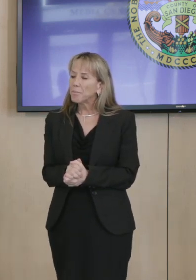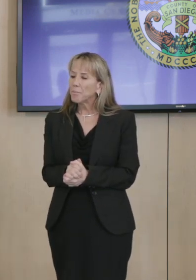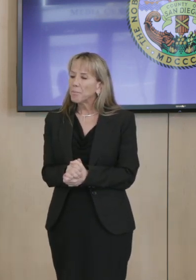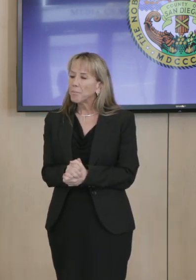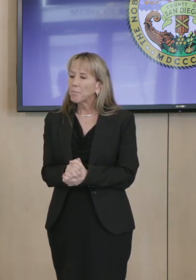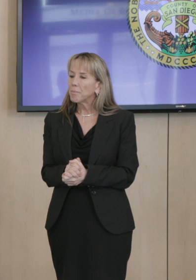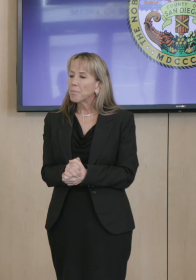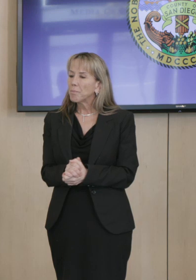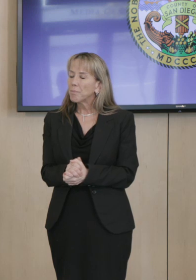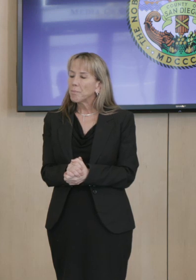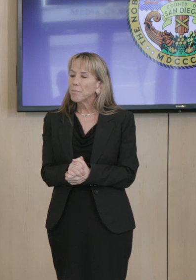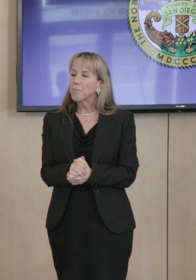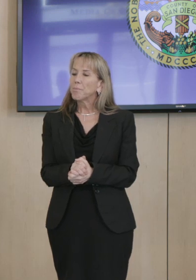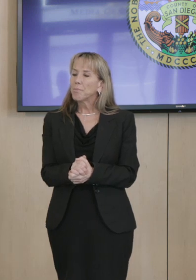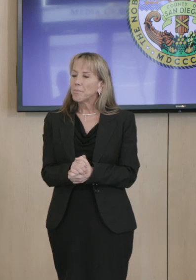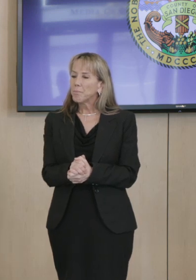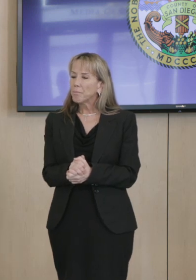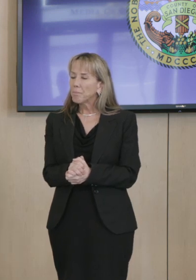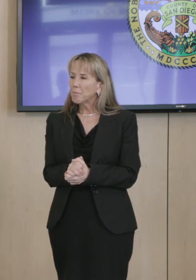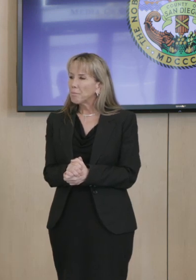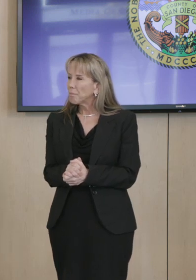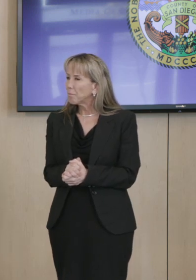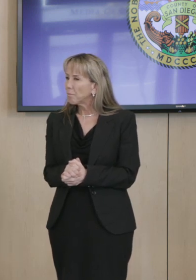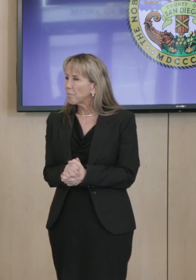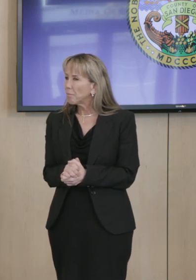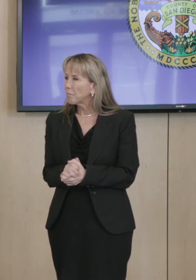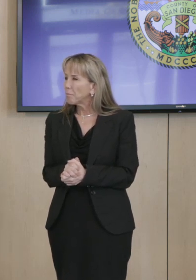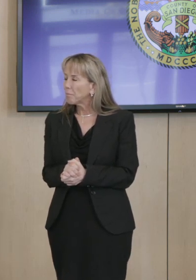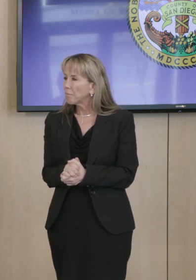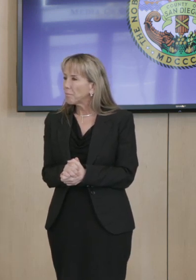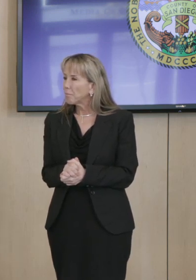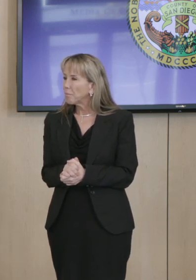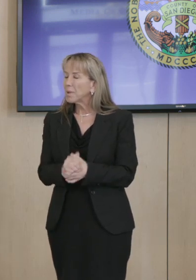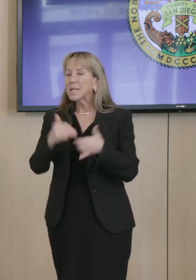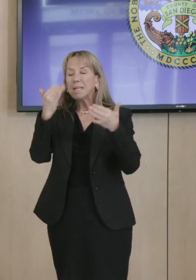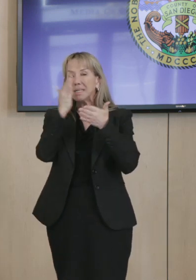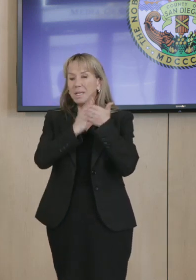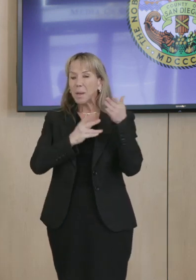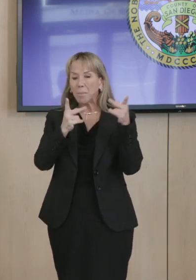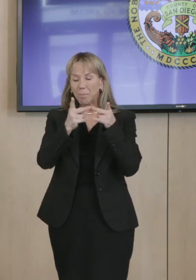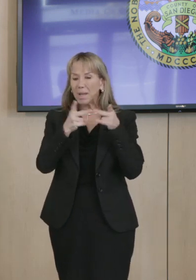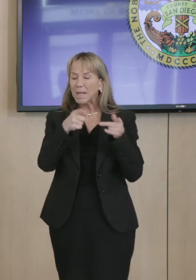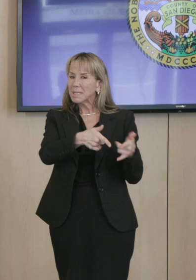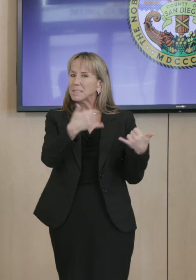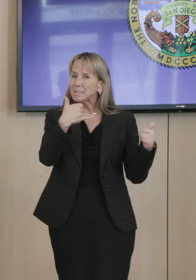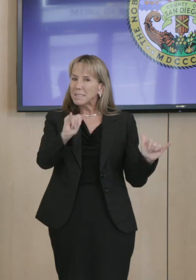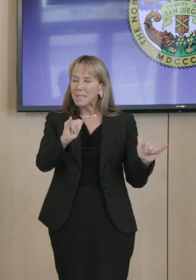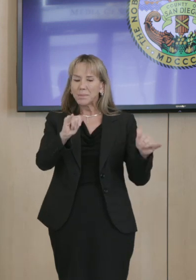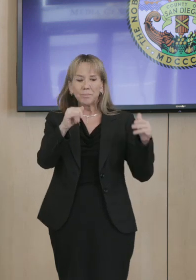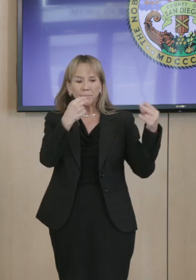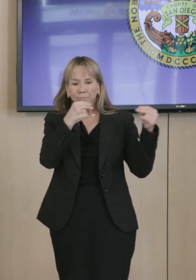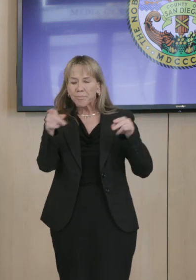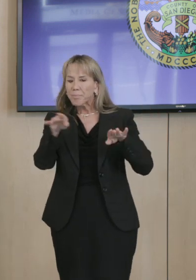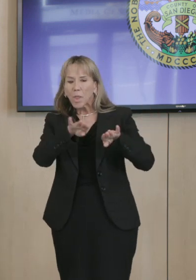are still open. What can the county do about that, and is that a big concern at this